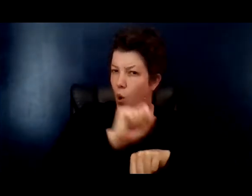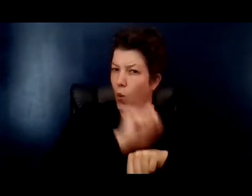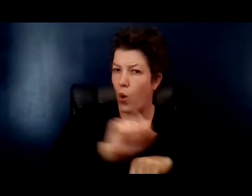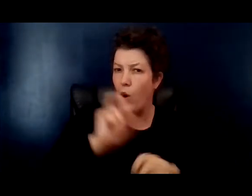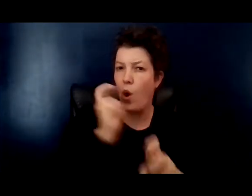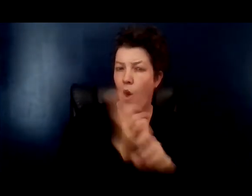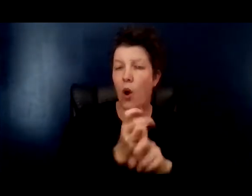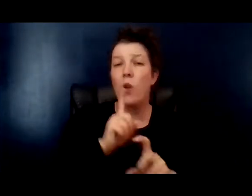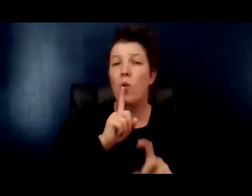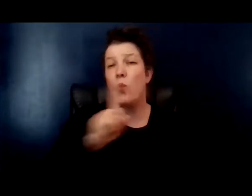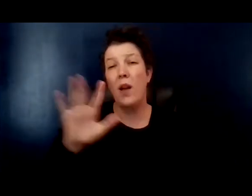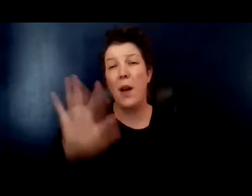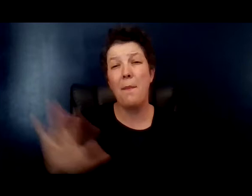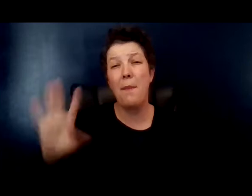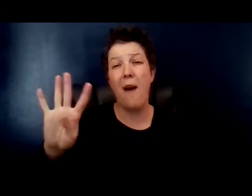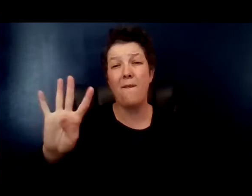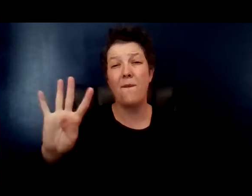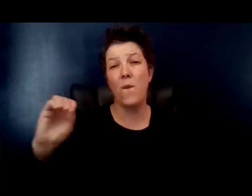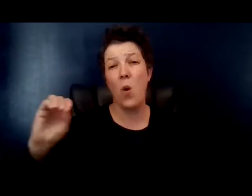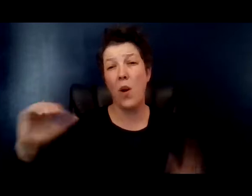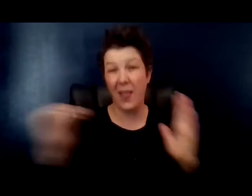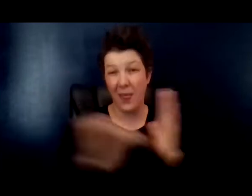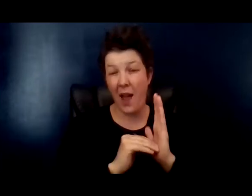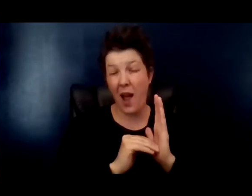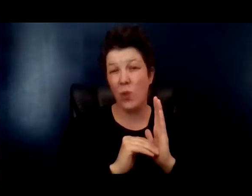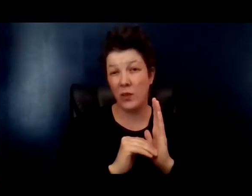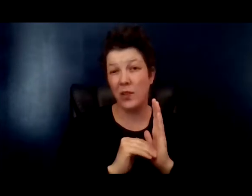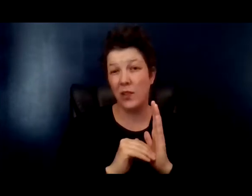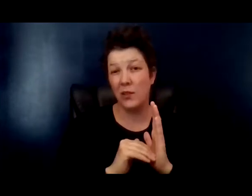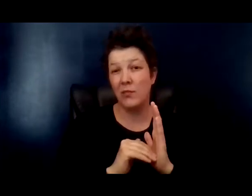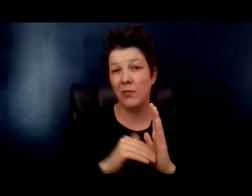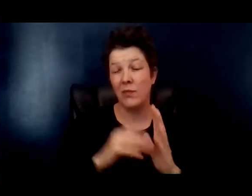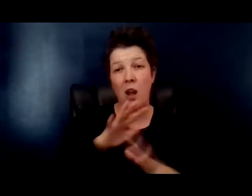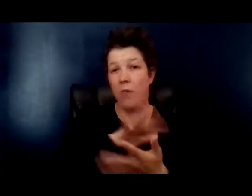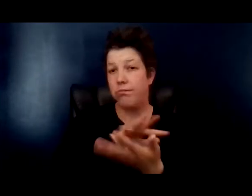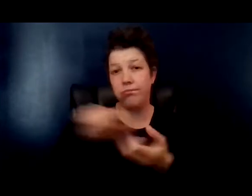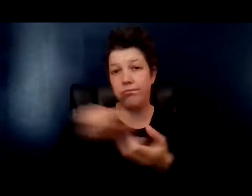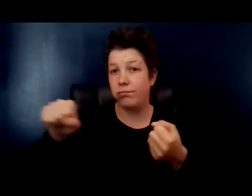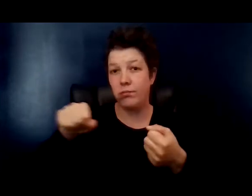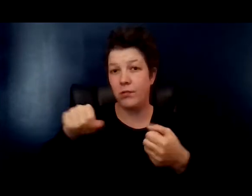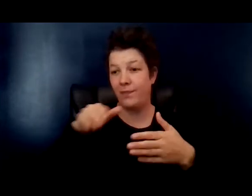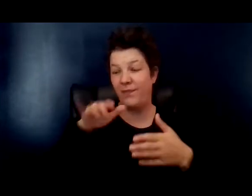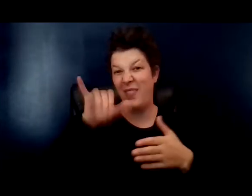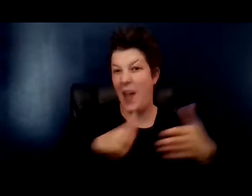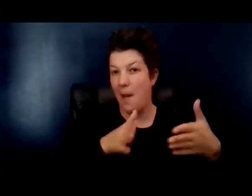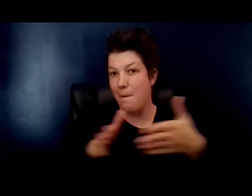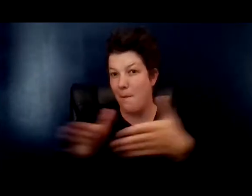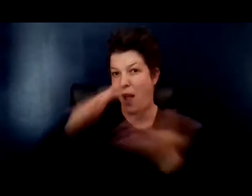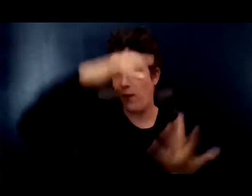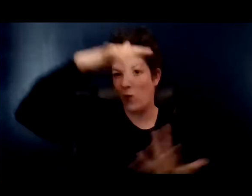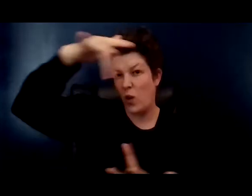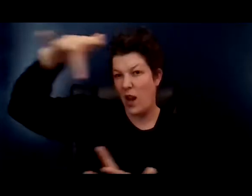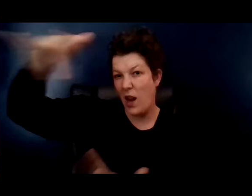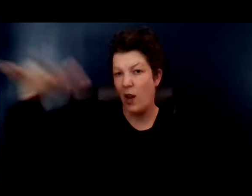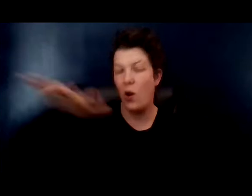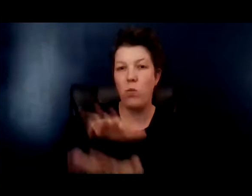our people were in that area where the tornadoes touched down on Easter. Damage assessments are continued to